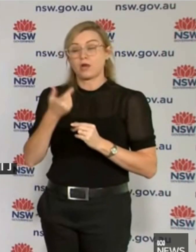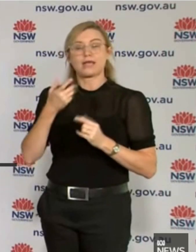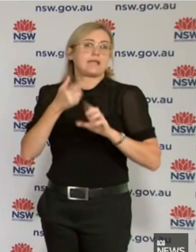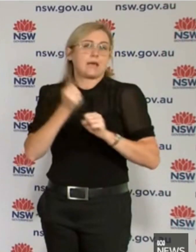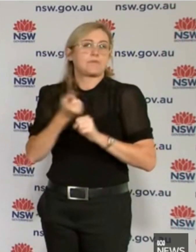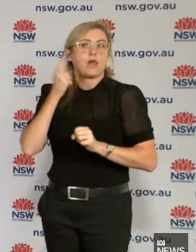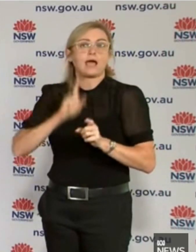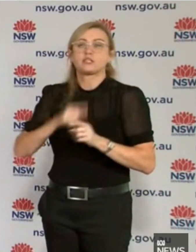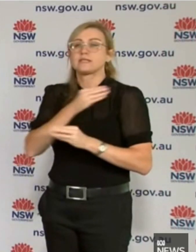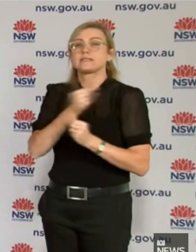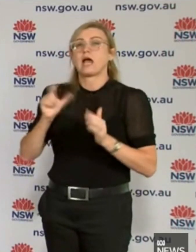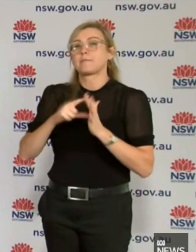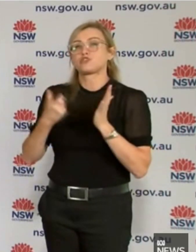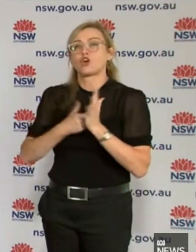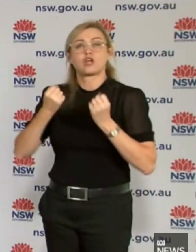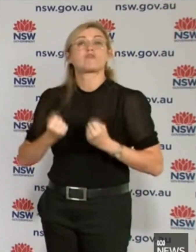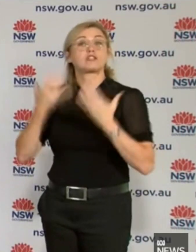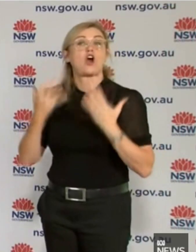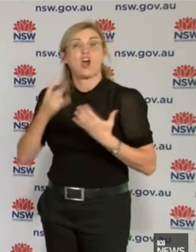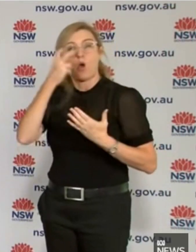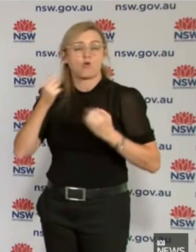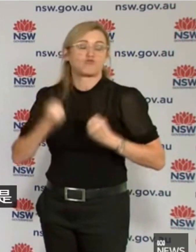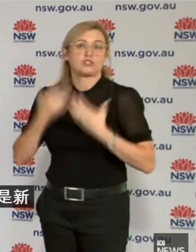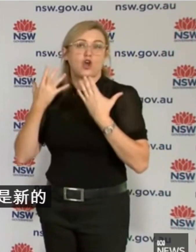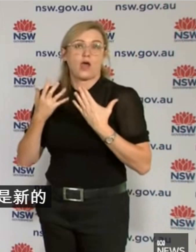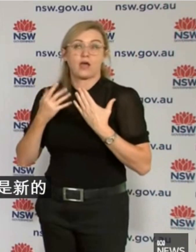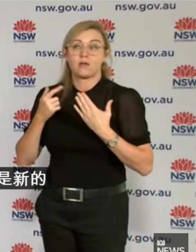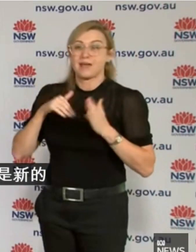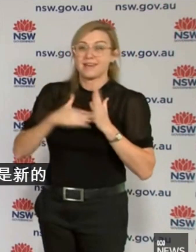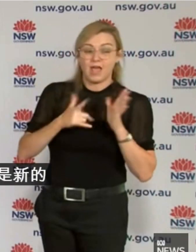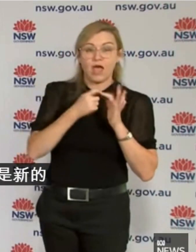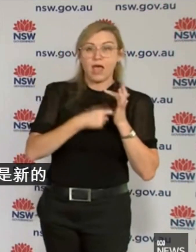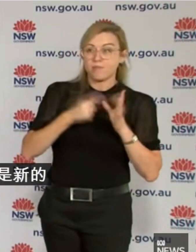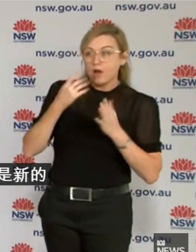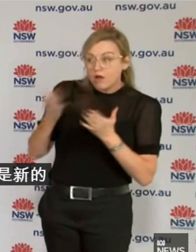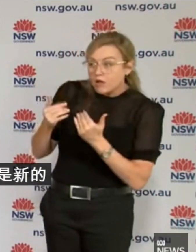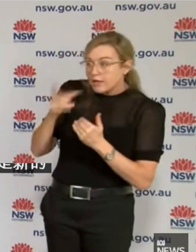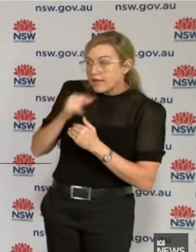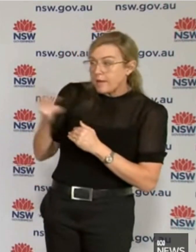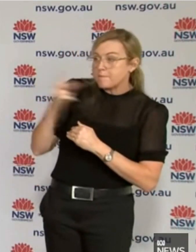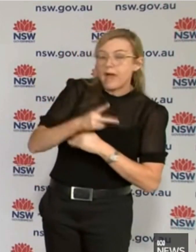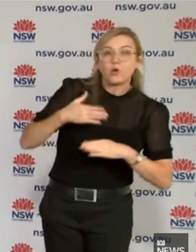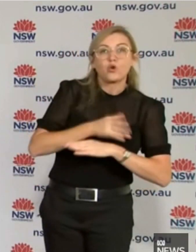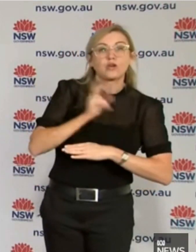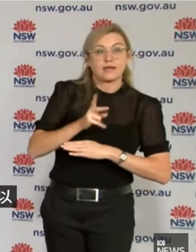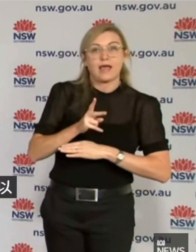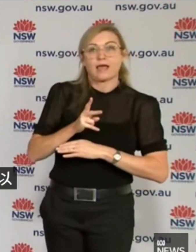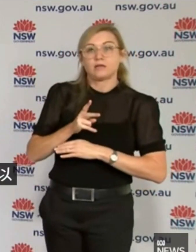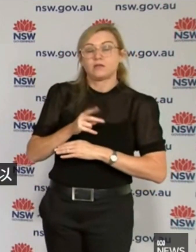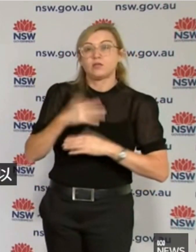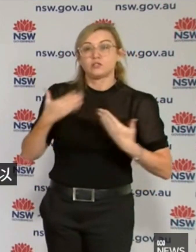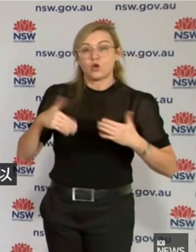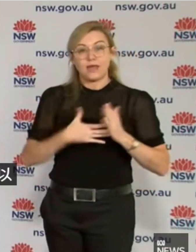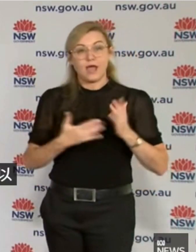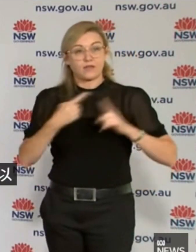with the vaccine rollout. It's the terms of their role which has now changed, so that's the new development. That's true. That means that they can now go back on the front